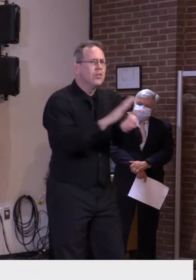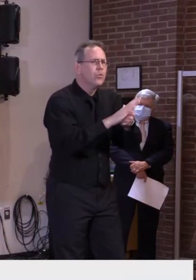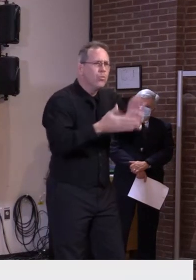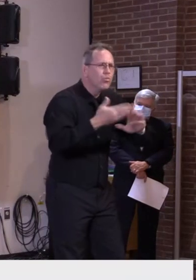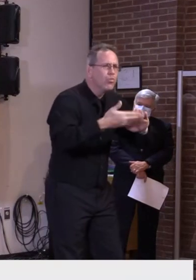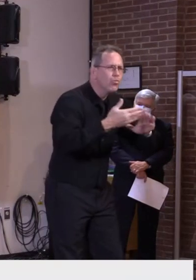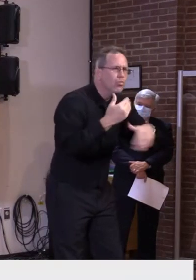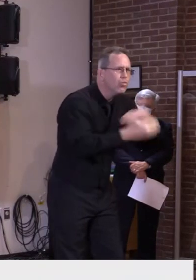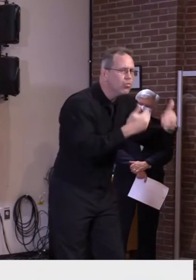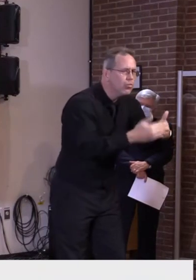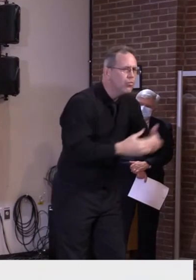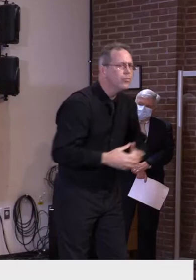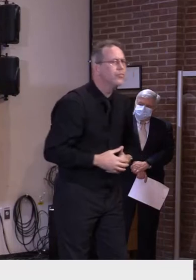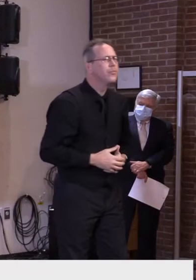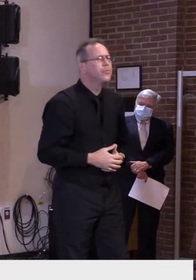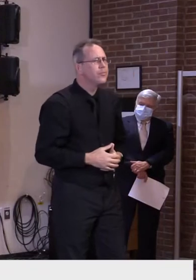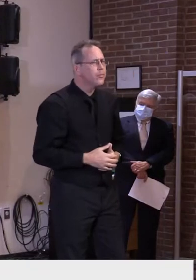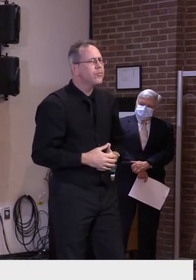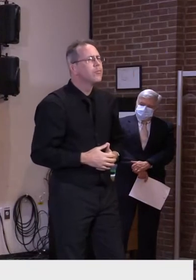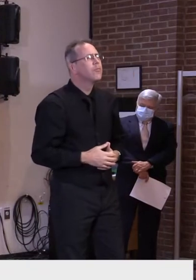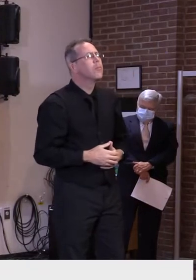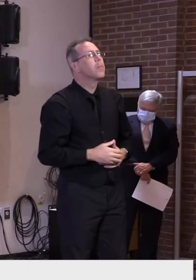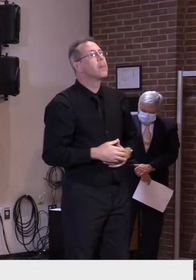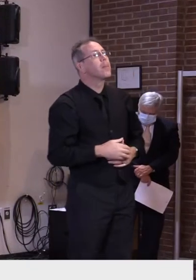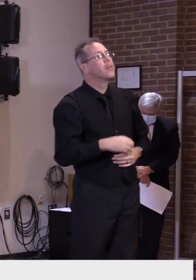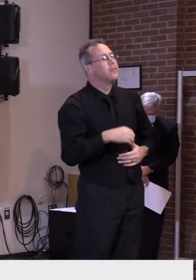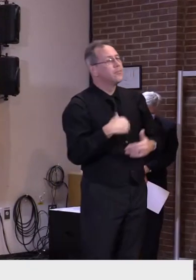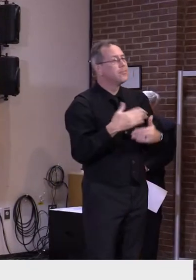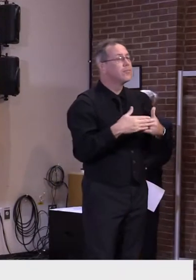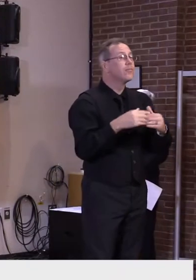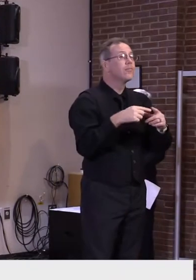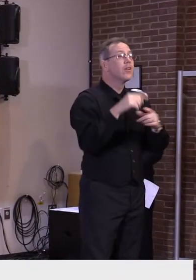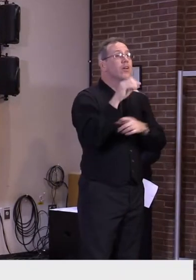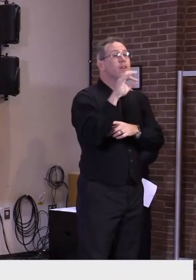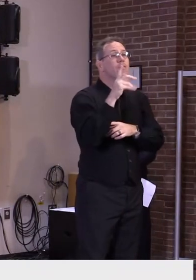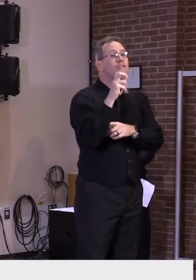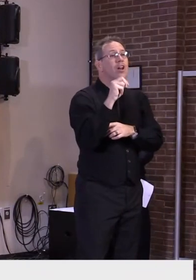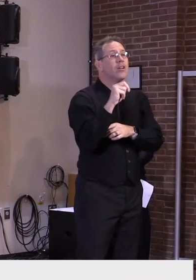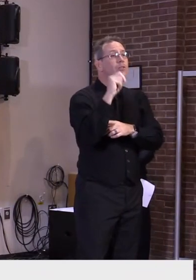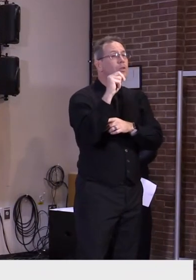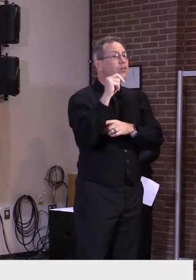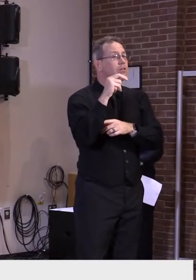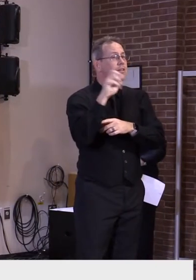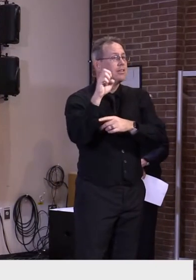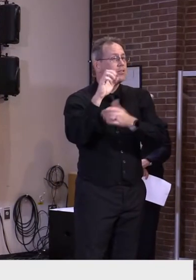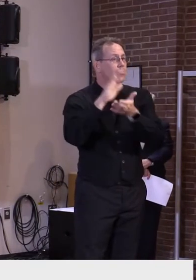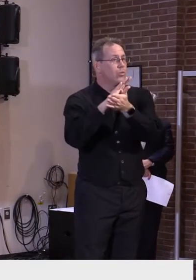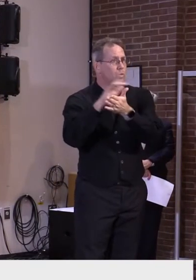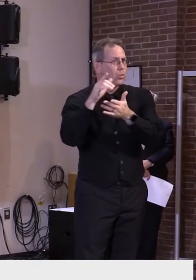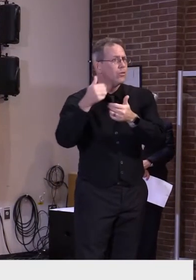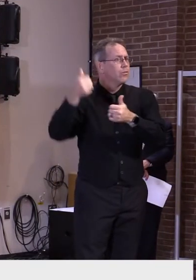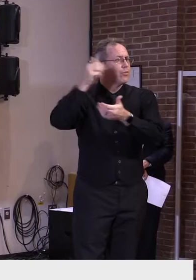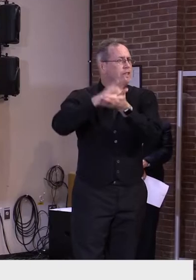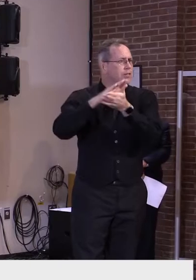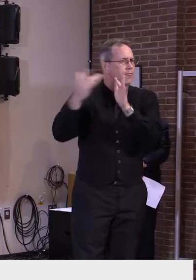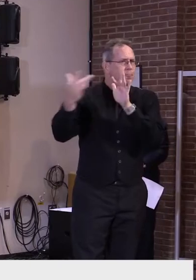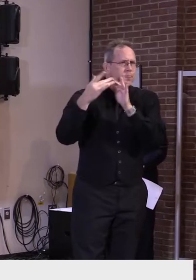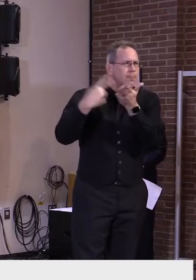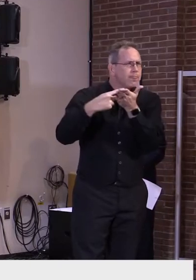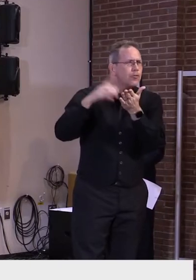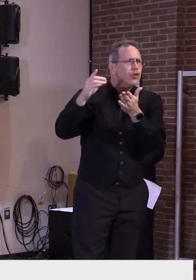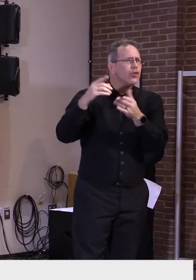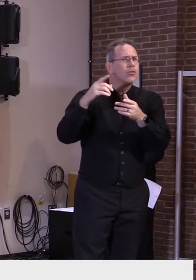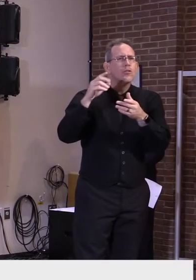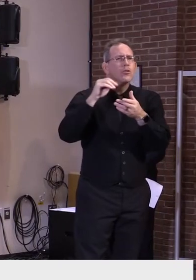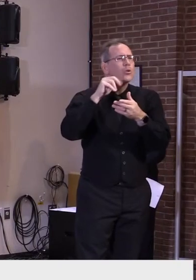share a few comments. The Franklin Northeast superintendent shared her newsletter with me that went out on Sunday. It's really well done. Really does a great job of describing for